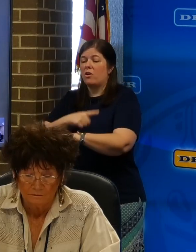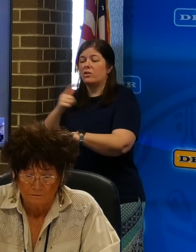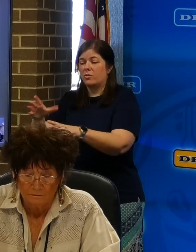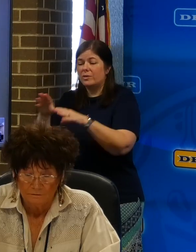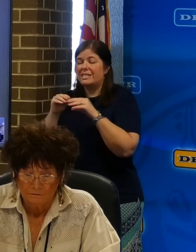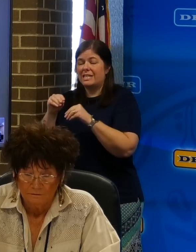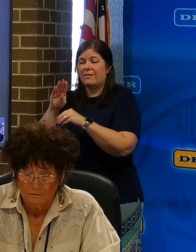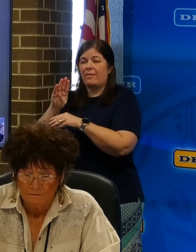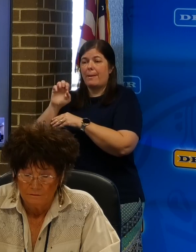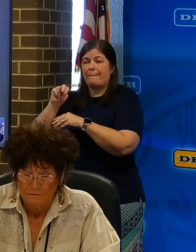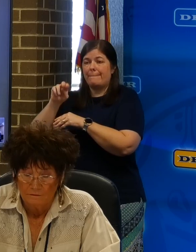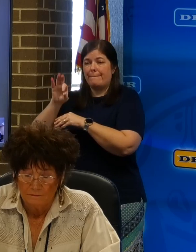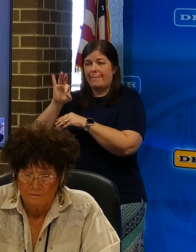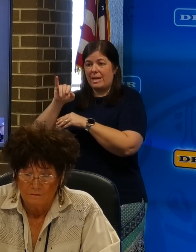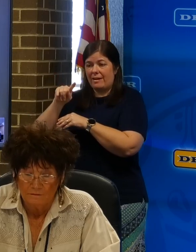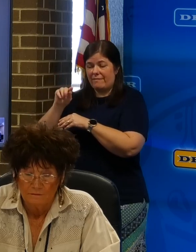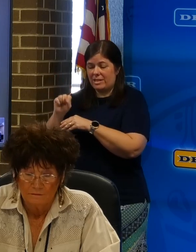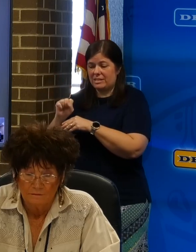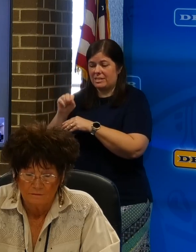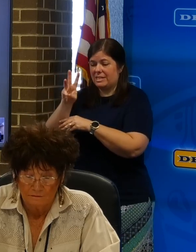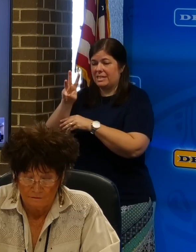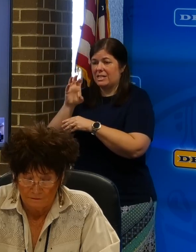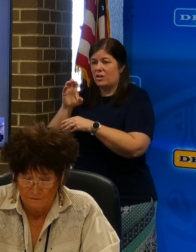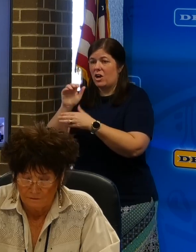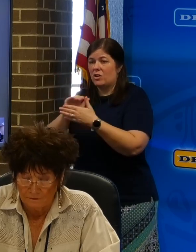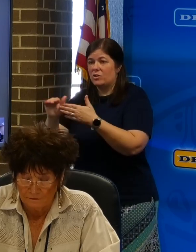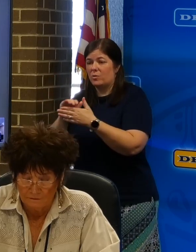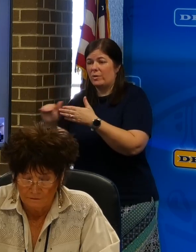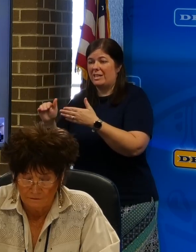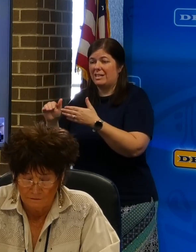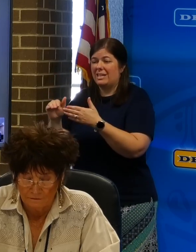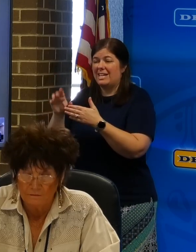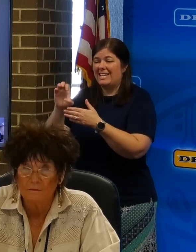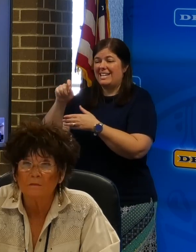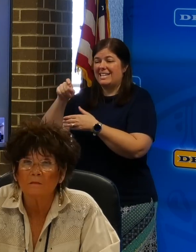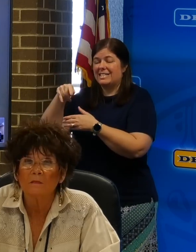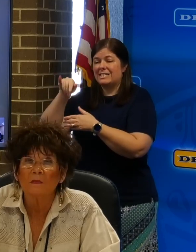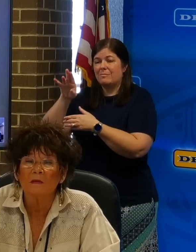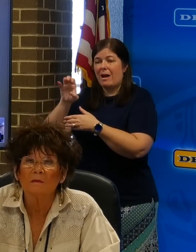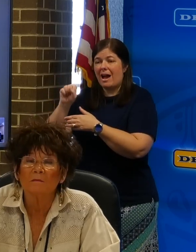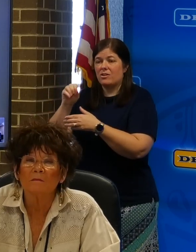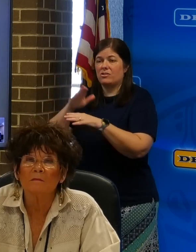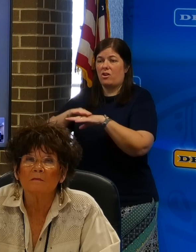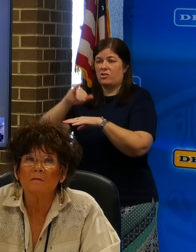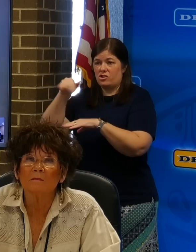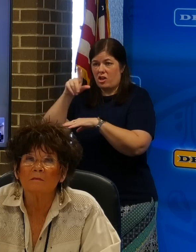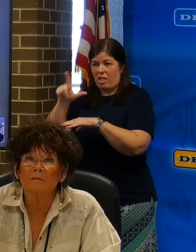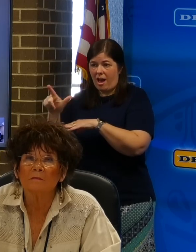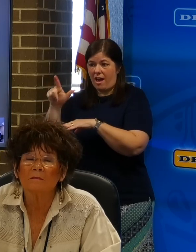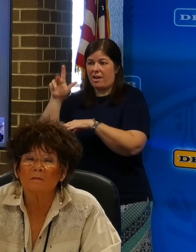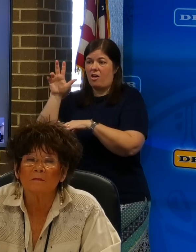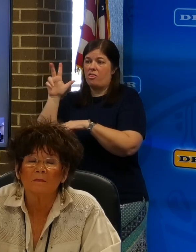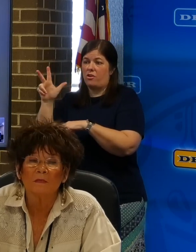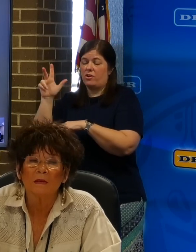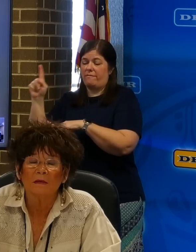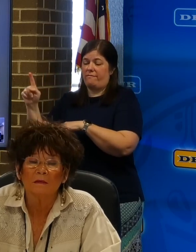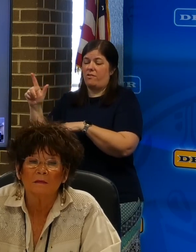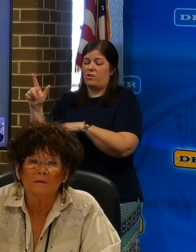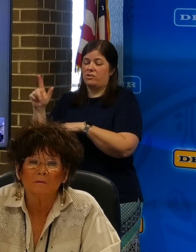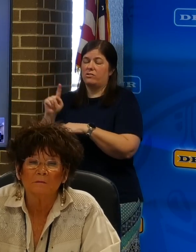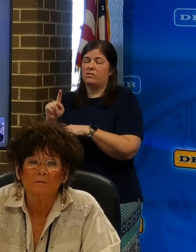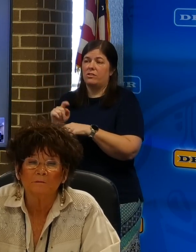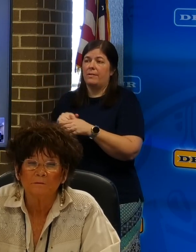reminder, $600 weekly stimulus expires on July 31st. Now, our staff has been responding to a